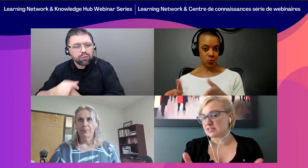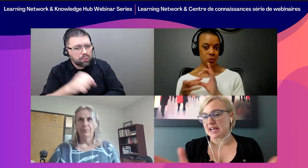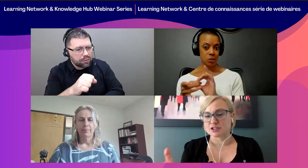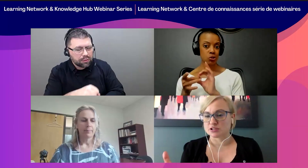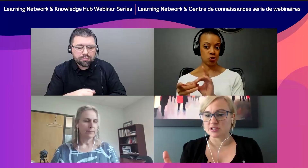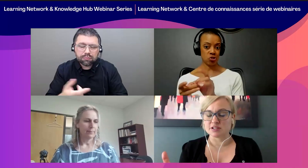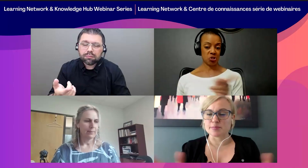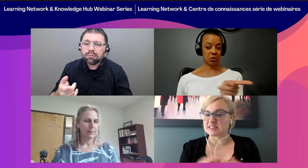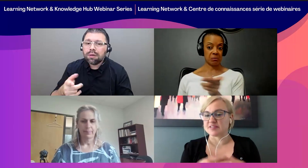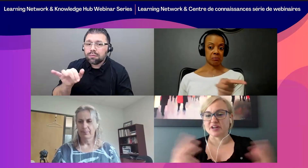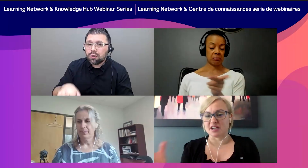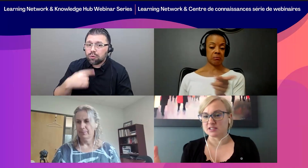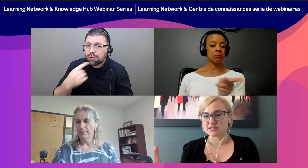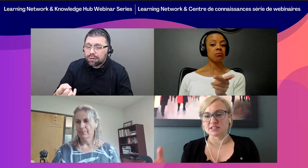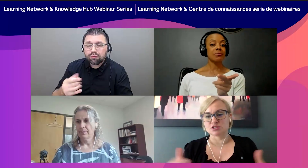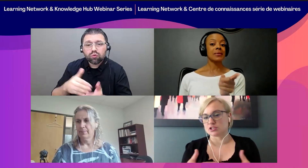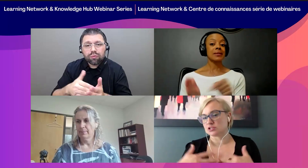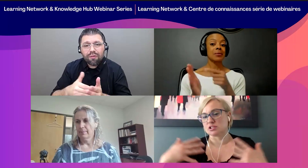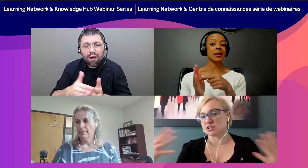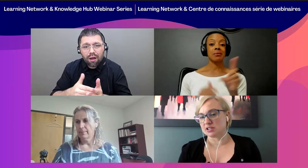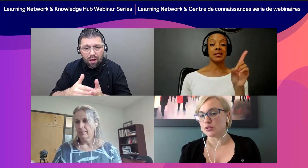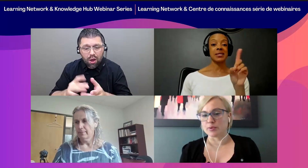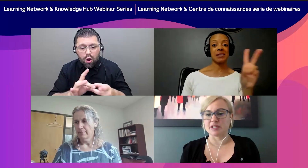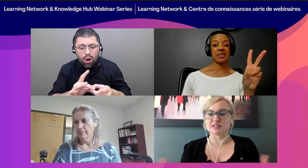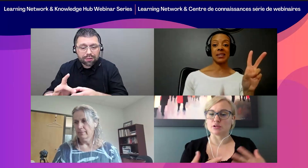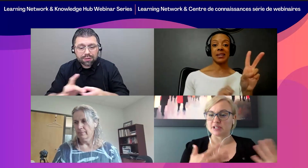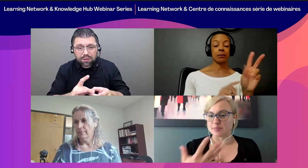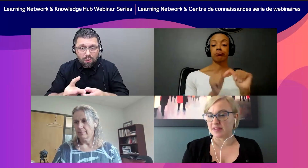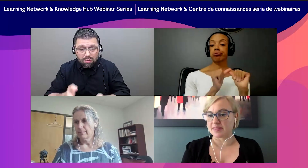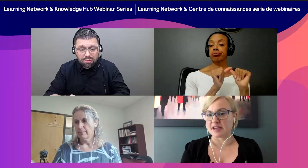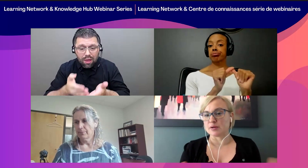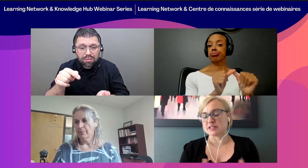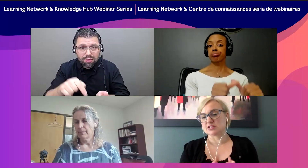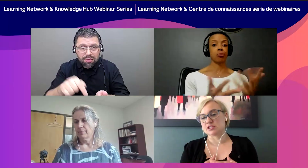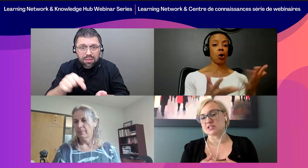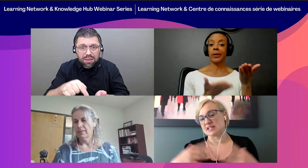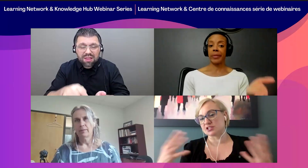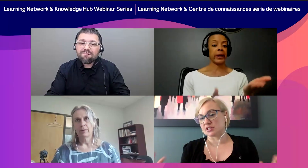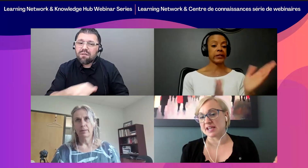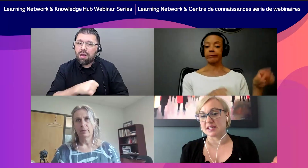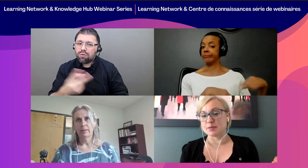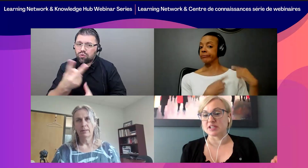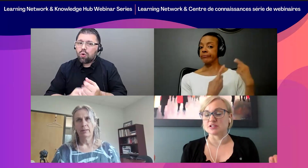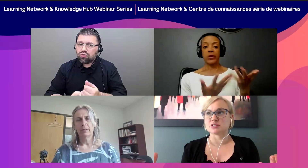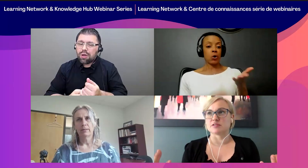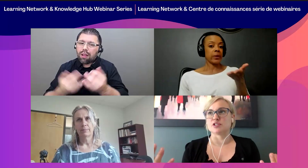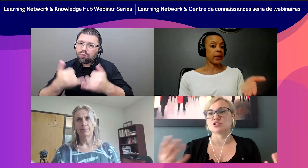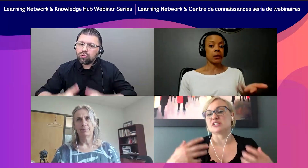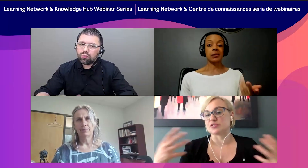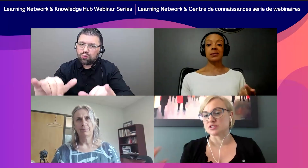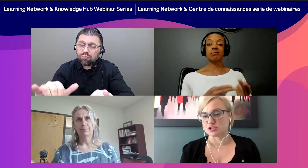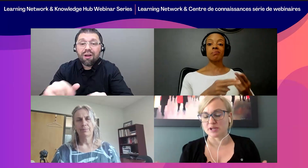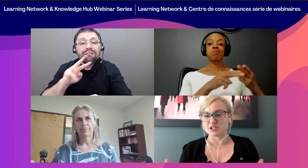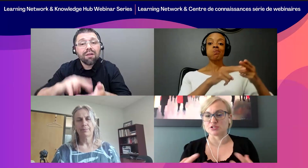sometimes it's actually domestic violence that's just continuing. It's already been there. It's just escalating because of